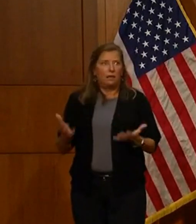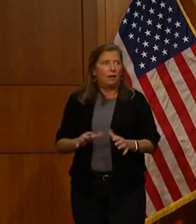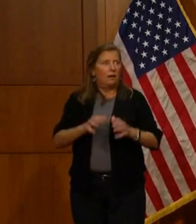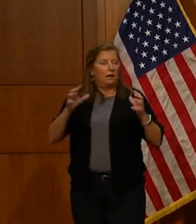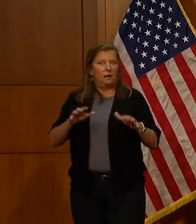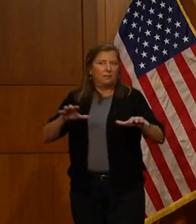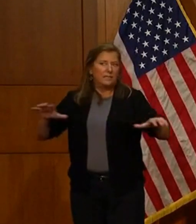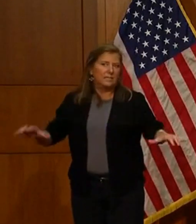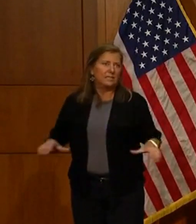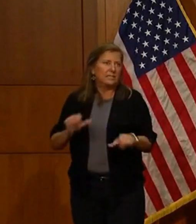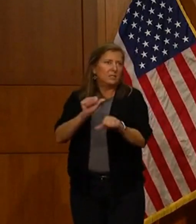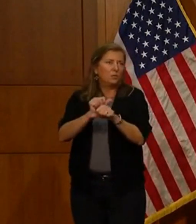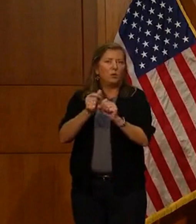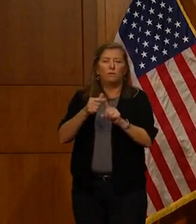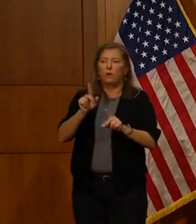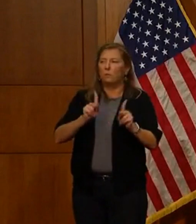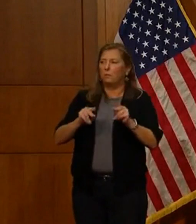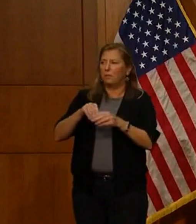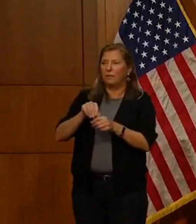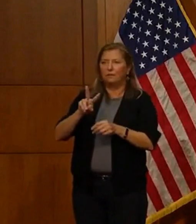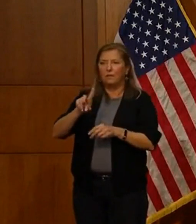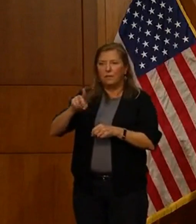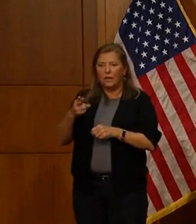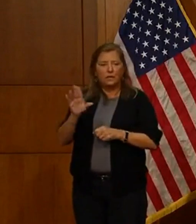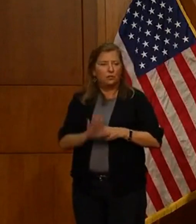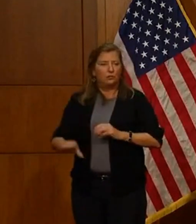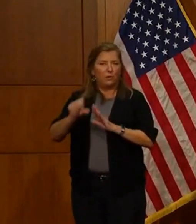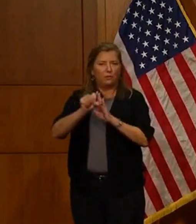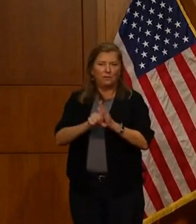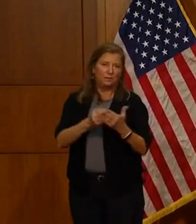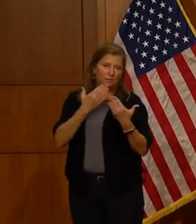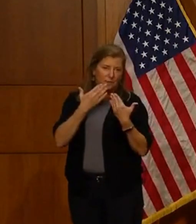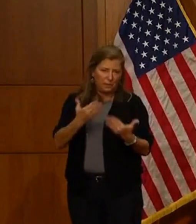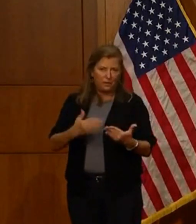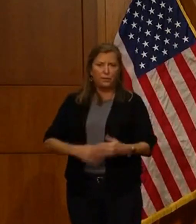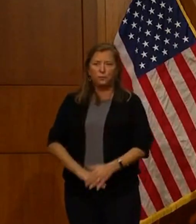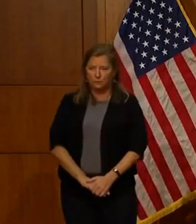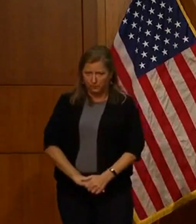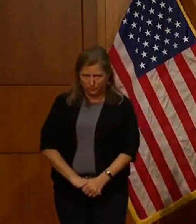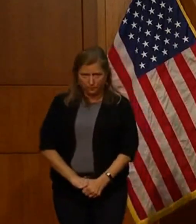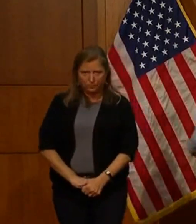by many epidemiologists throughout VDH across the state. Thank you.